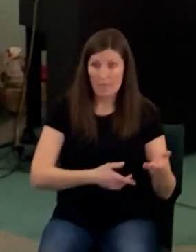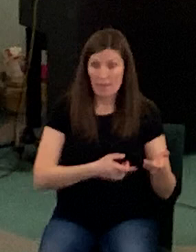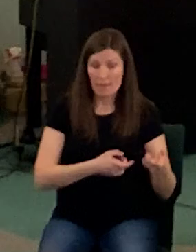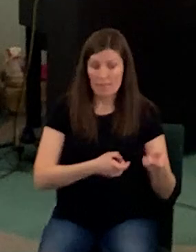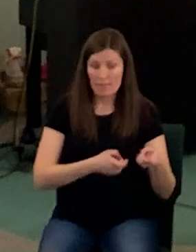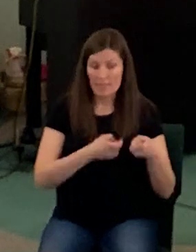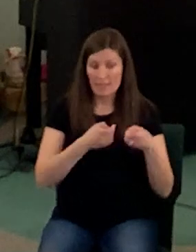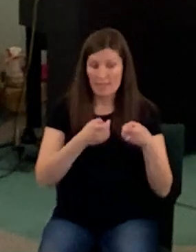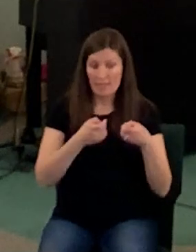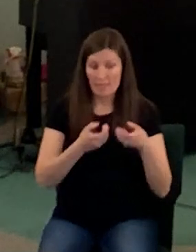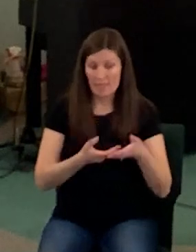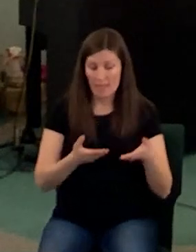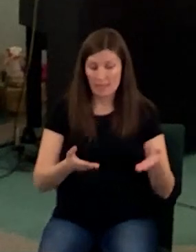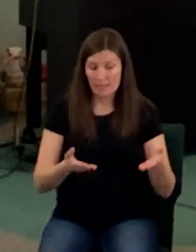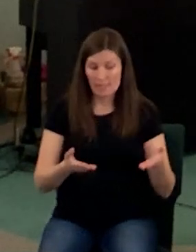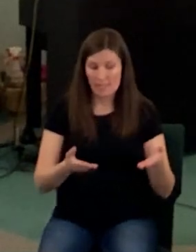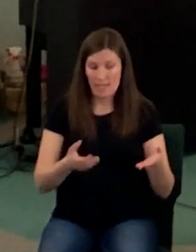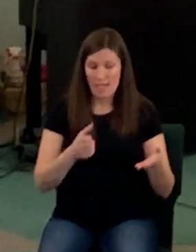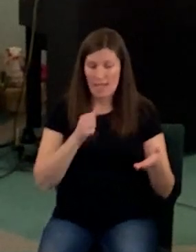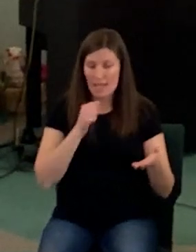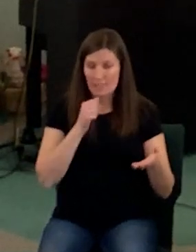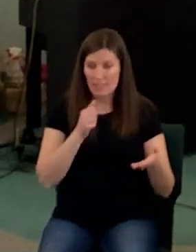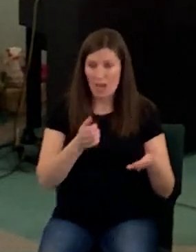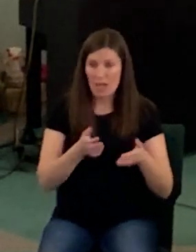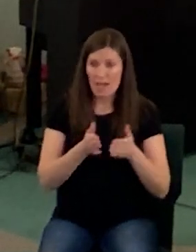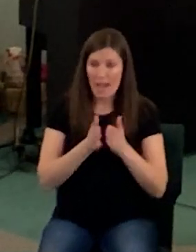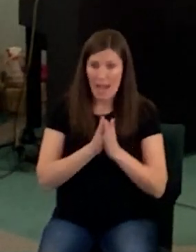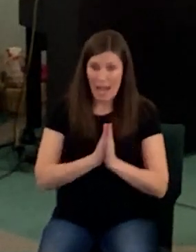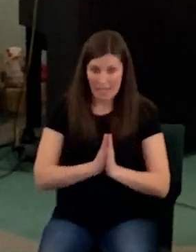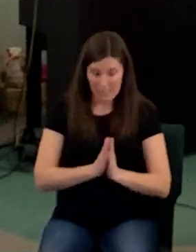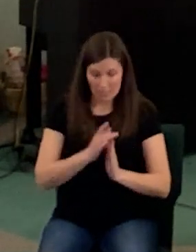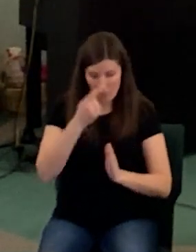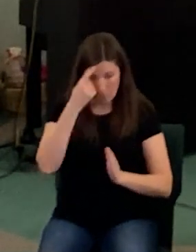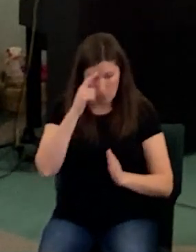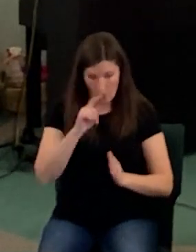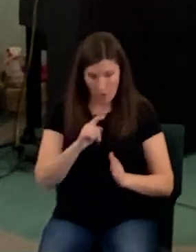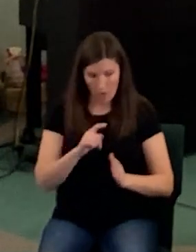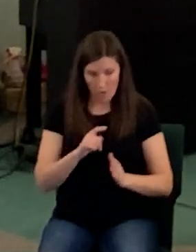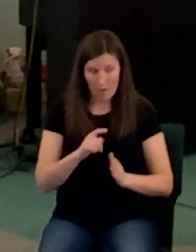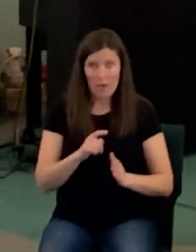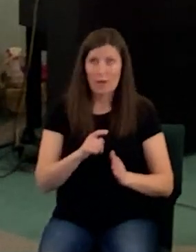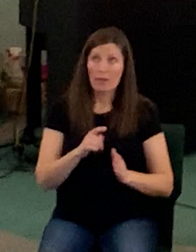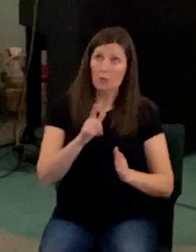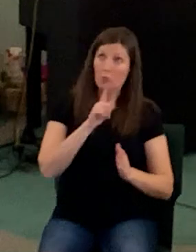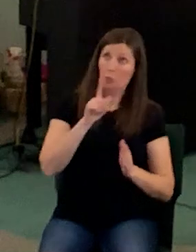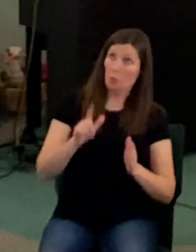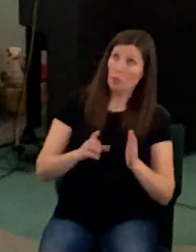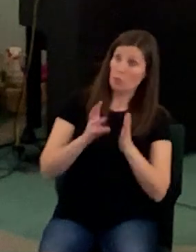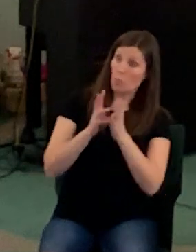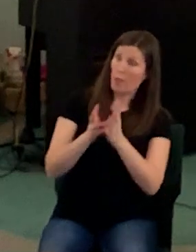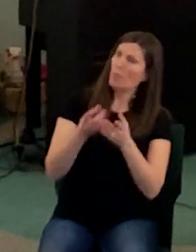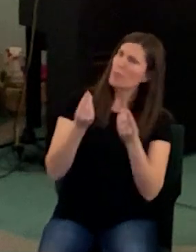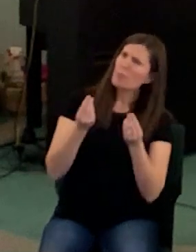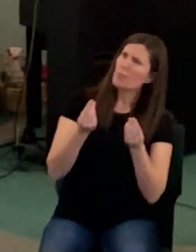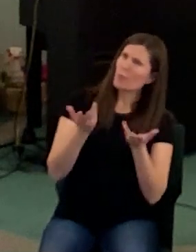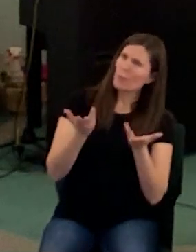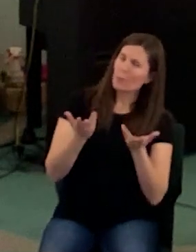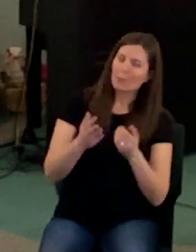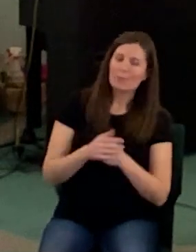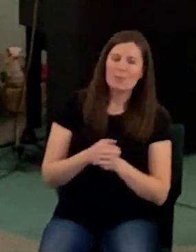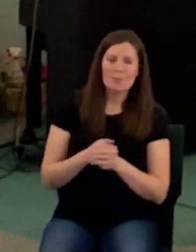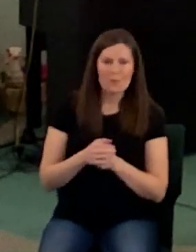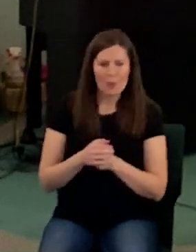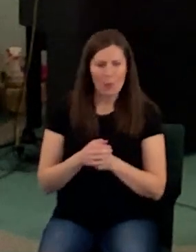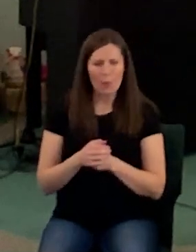Israelites, and did not ask for the counsel of the Lord. That was one of